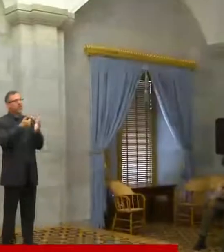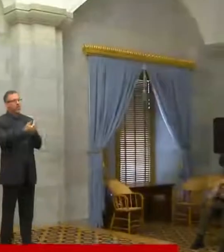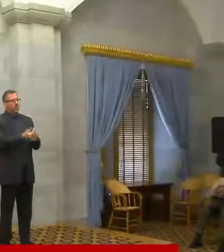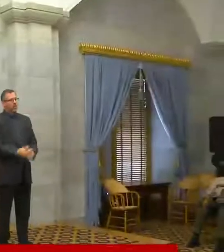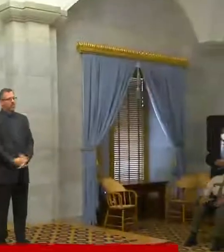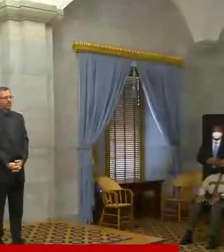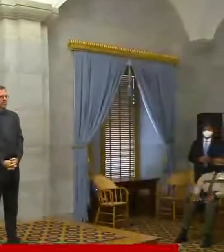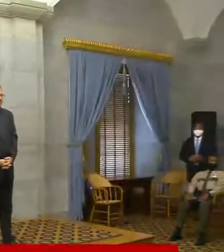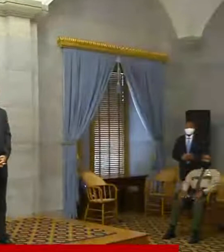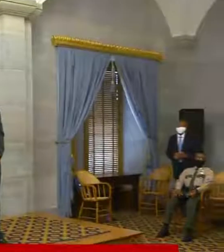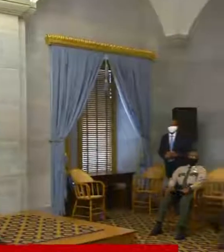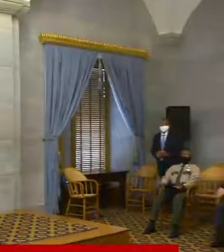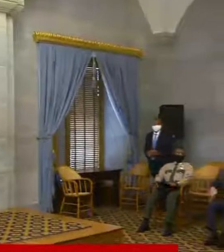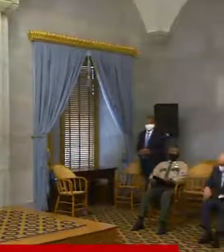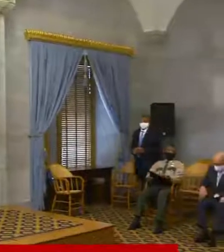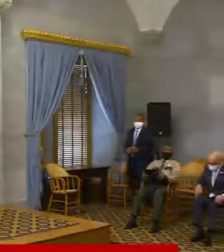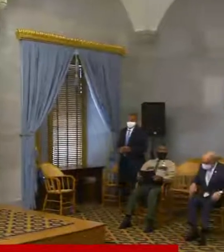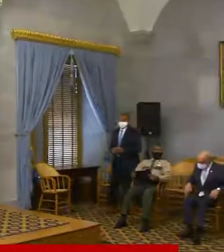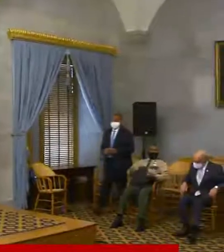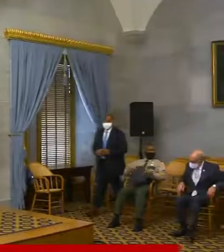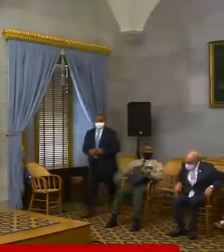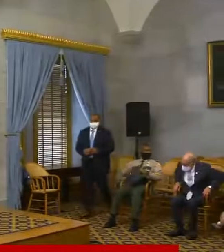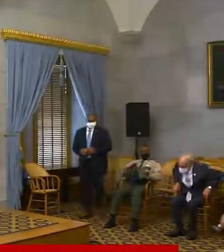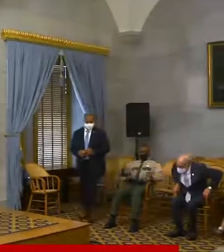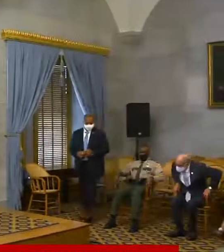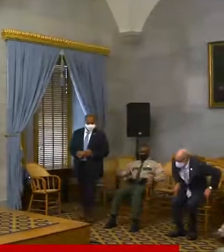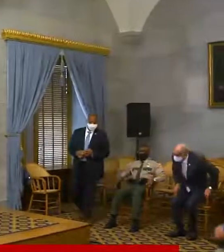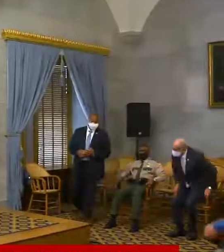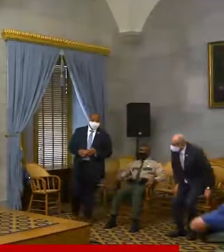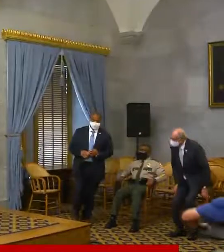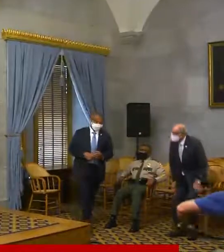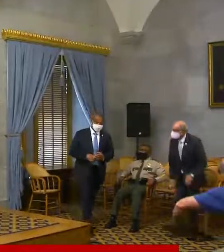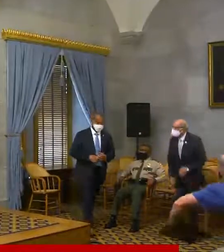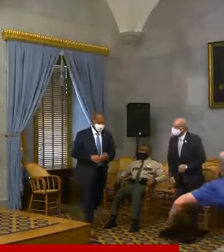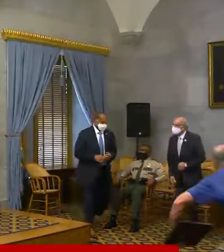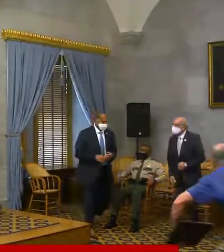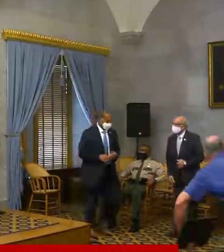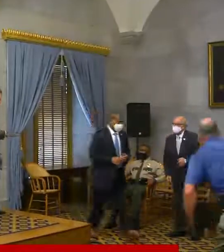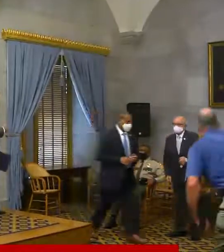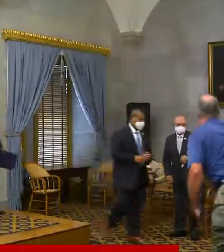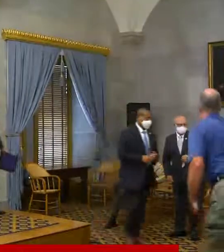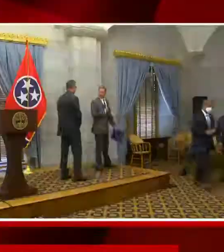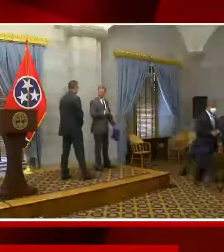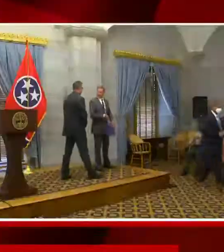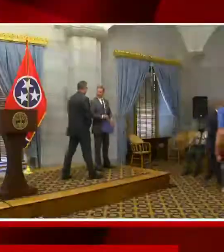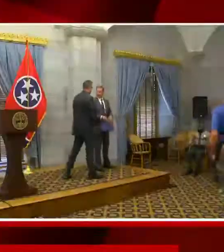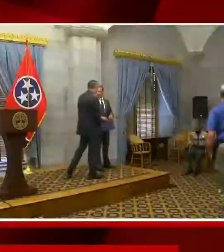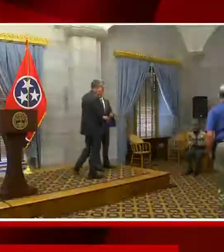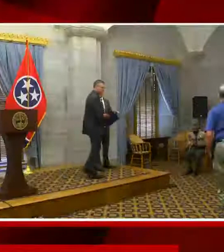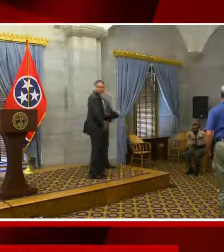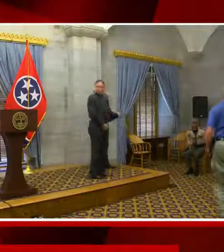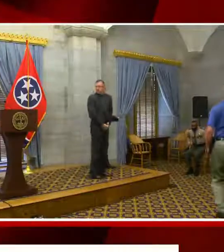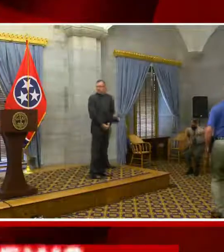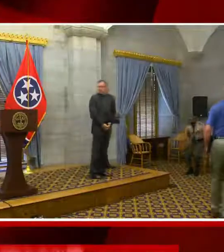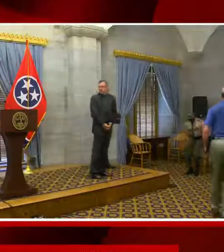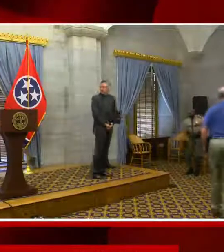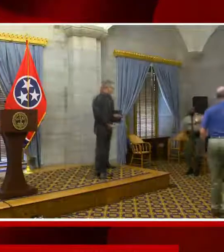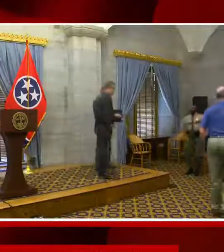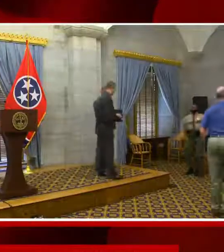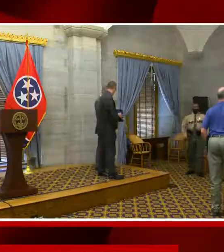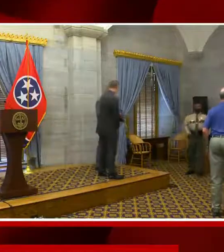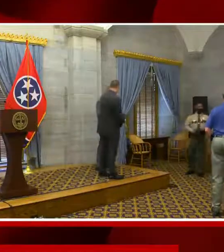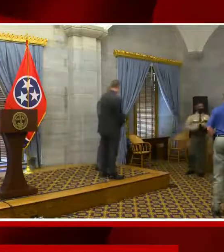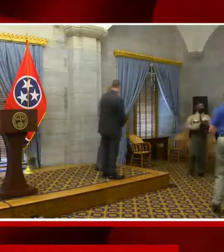it. Okay, so for the last half hour here, you've been listening to Governor Lee along with a partnership of several men in